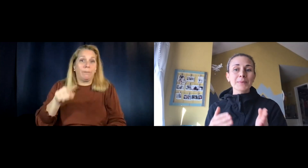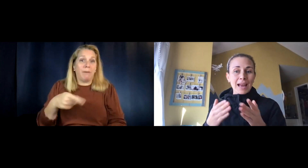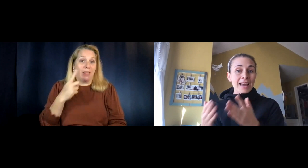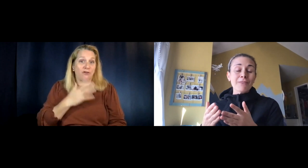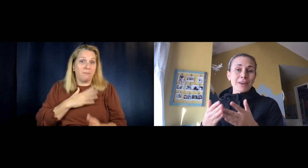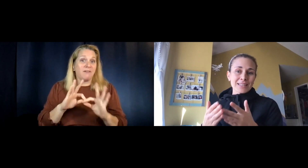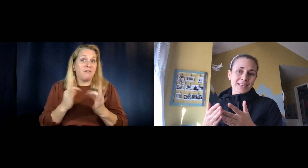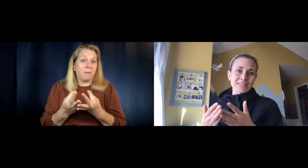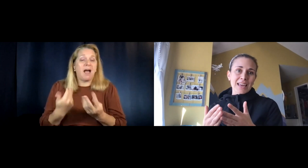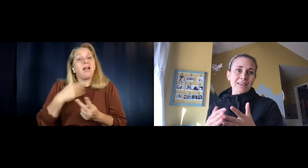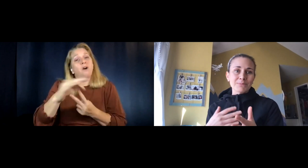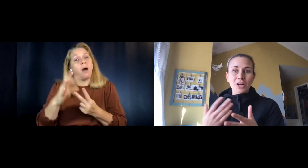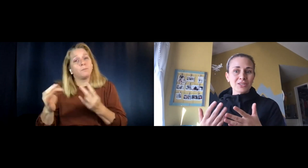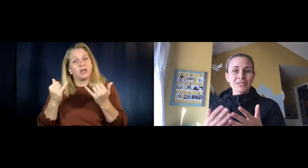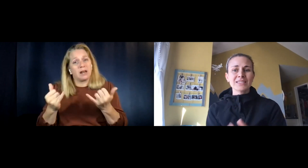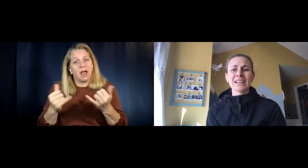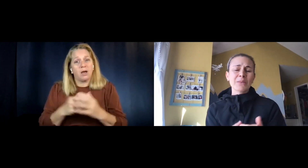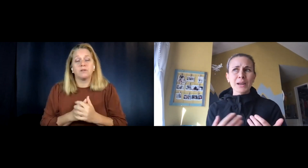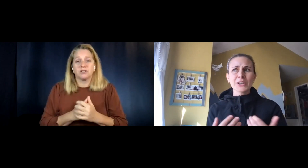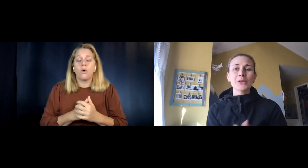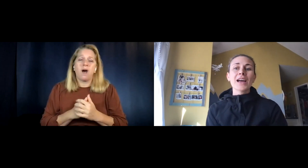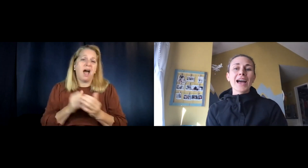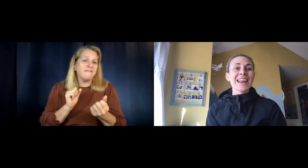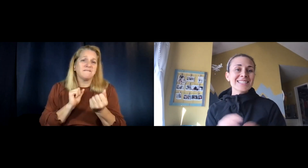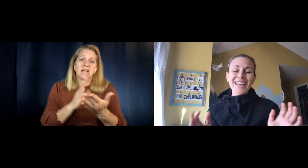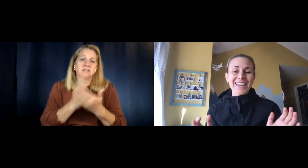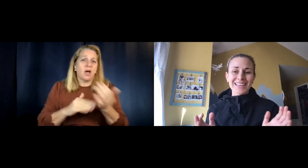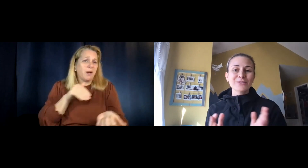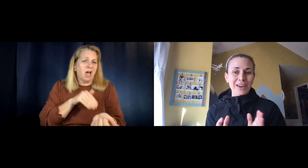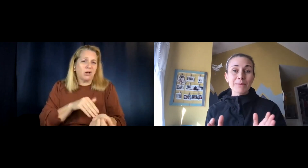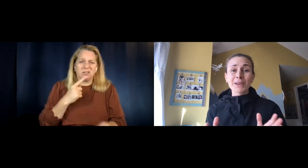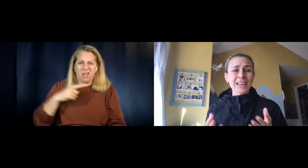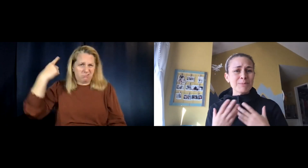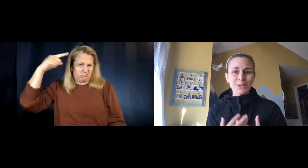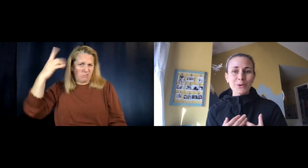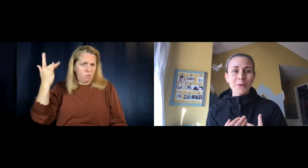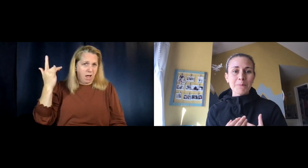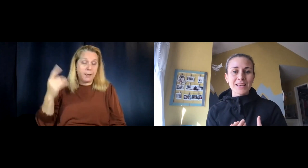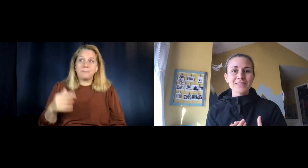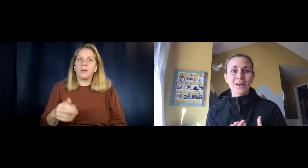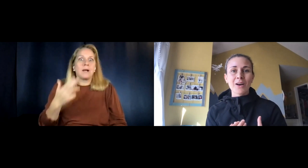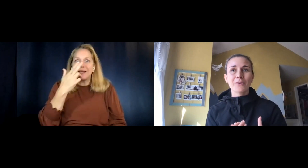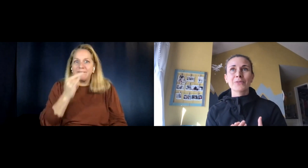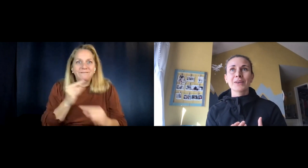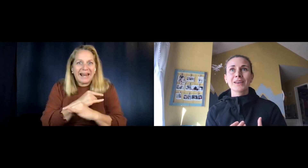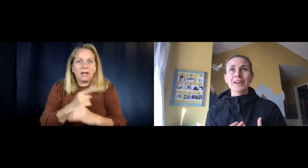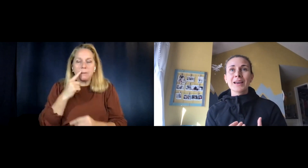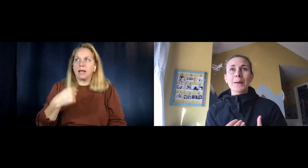I have faced, as I say, doctors that say like, why you? And at the end, it's funny because I'm so convinced